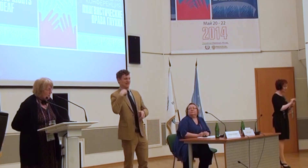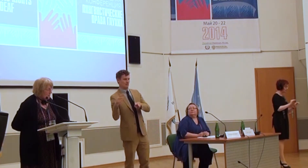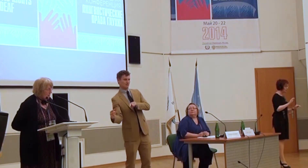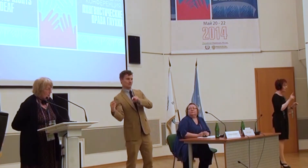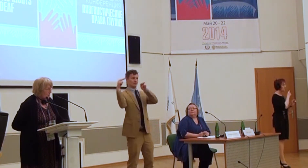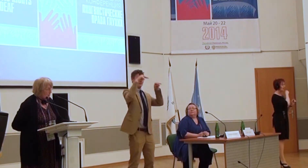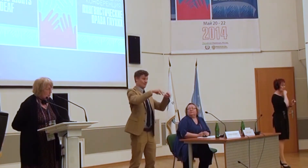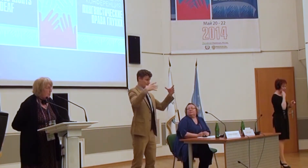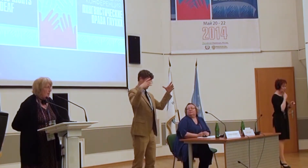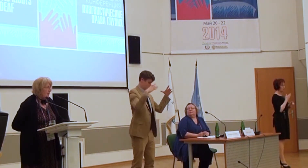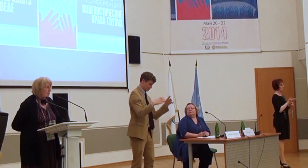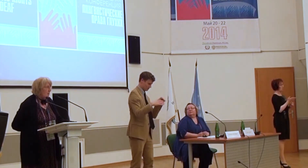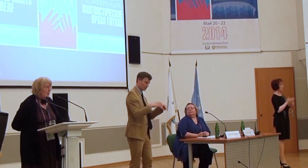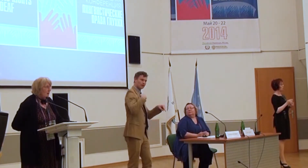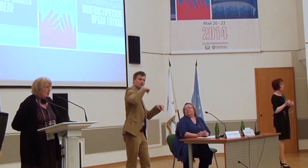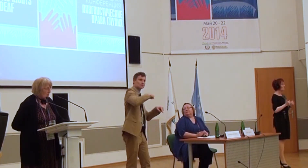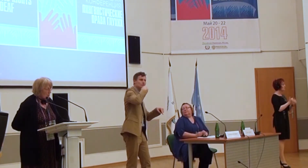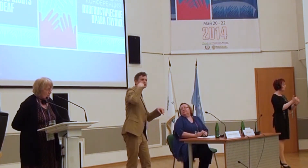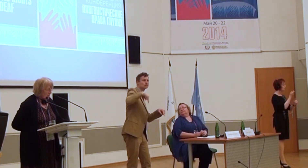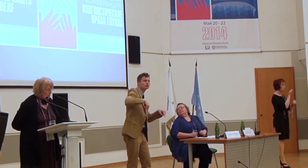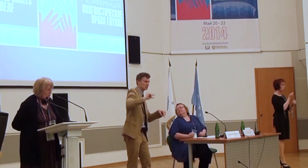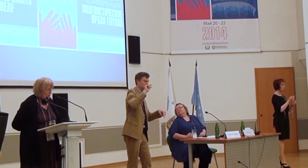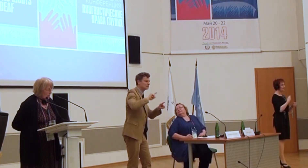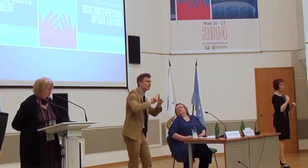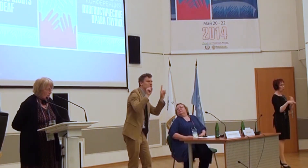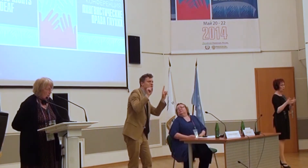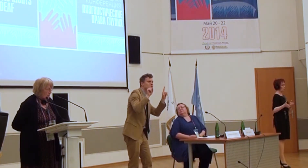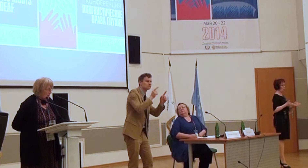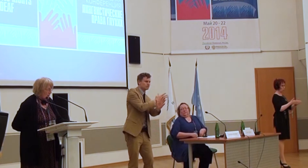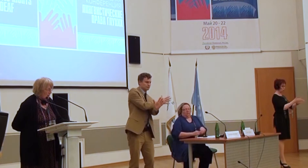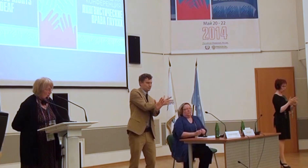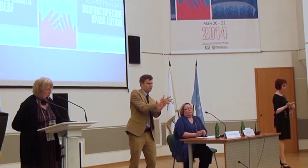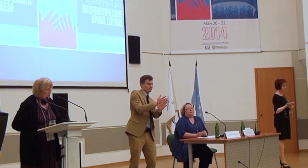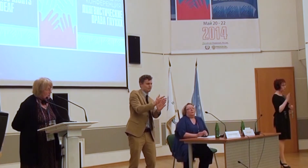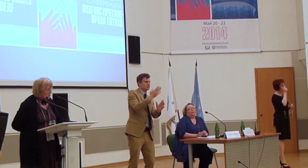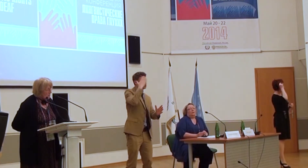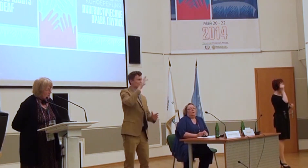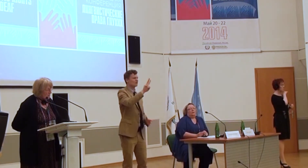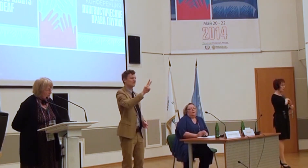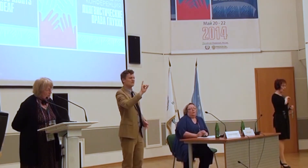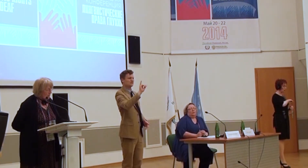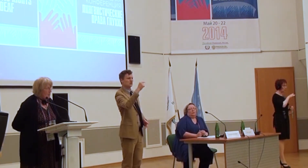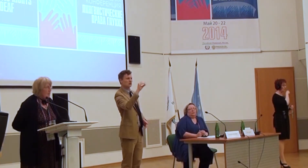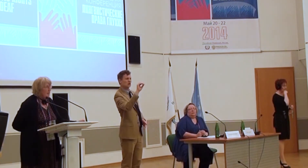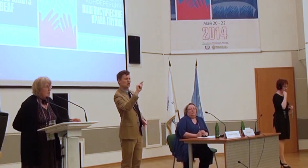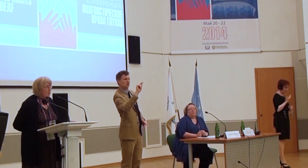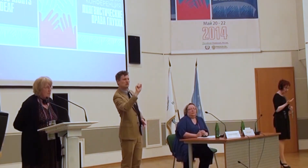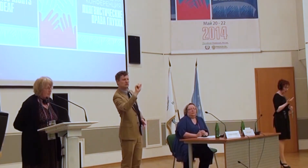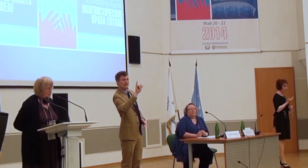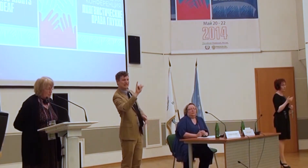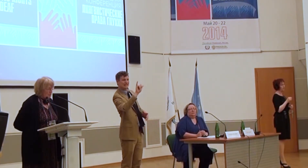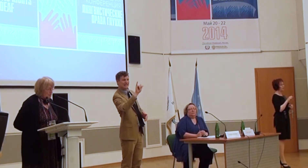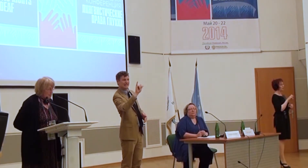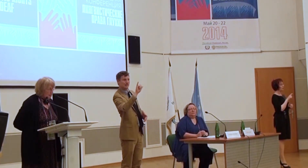of the great psychologists of all time, the Russian psychologist Lev Vygotsky, was interested in deaf education and had a